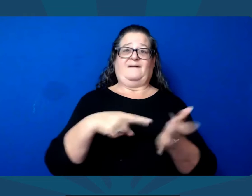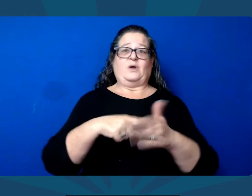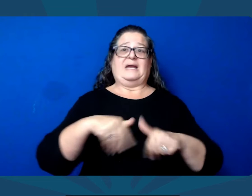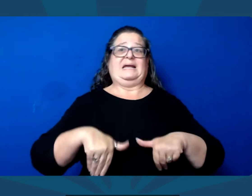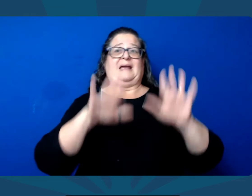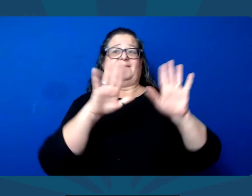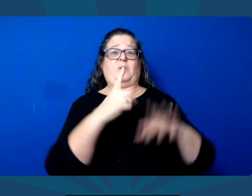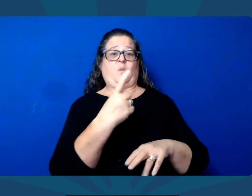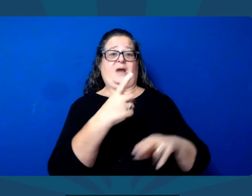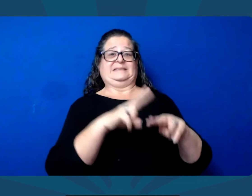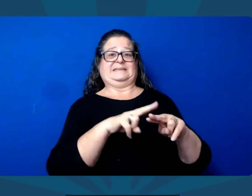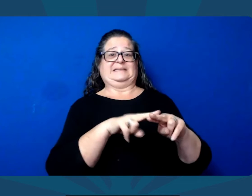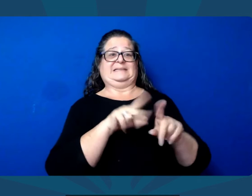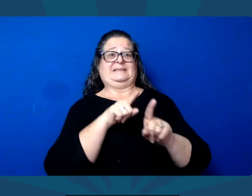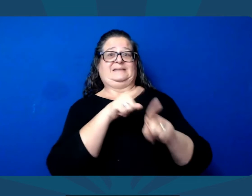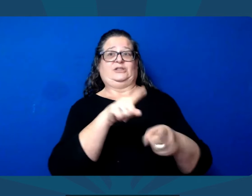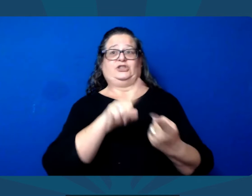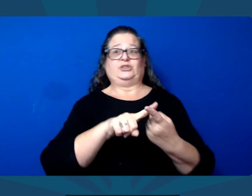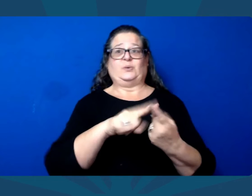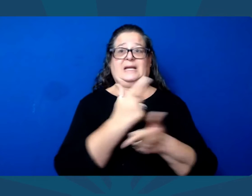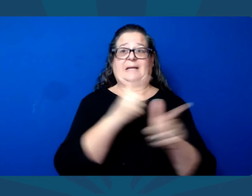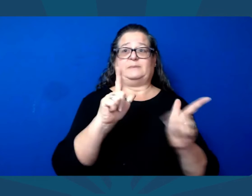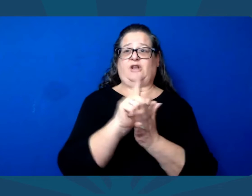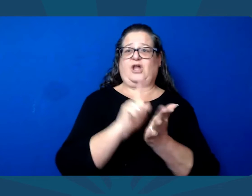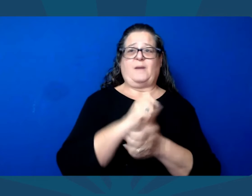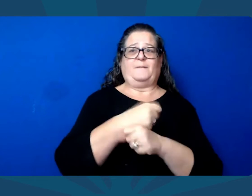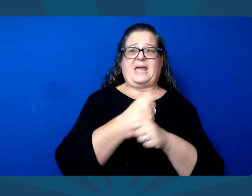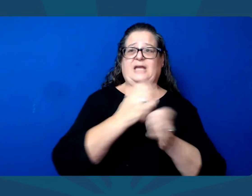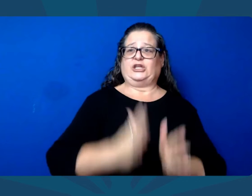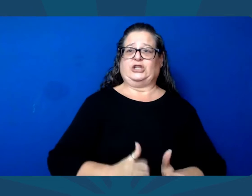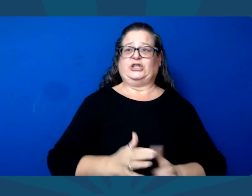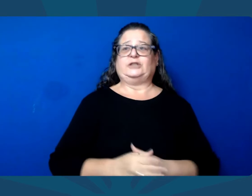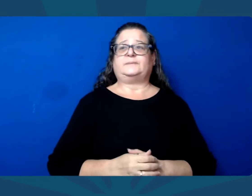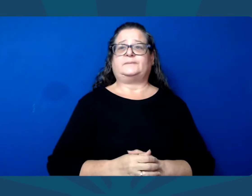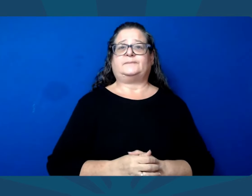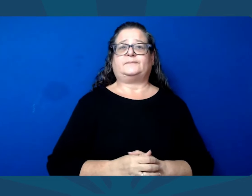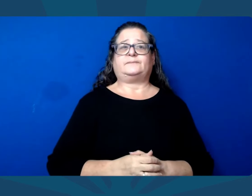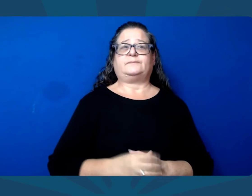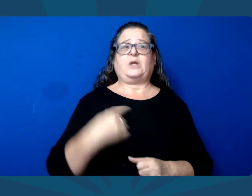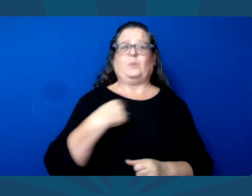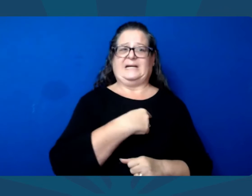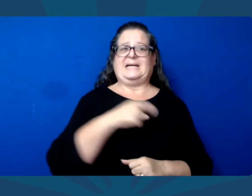And we can't afford to give up a single seat to a liberal lawmaker.